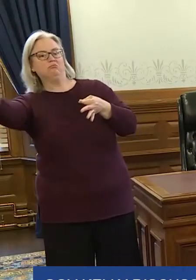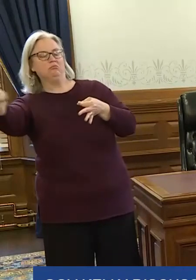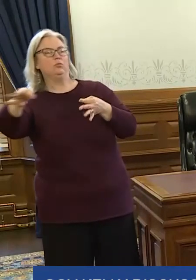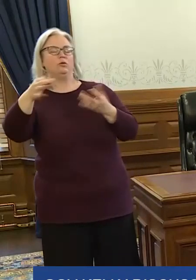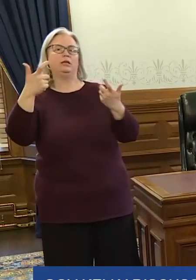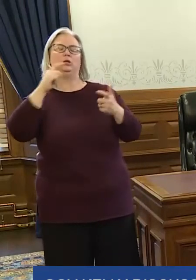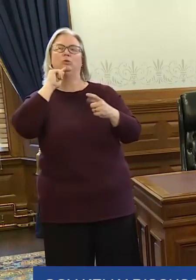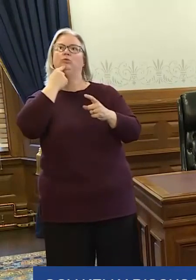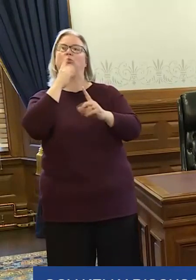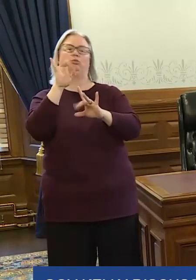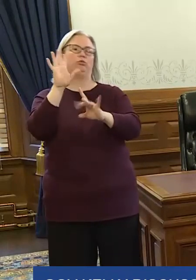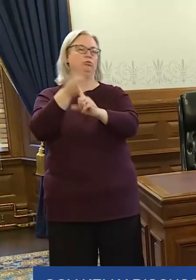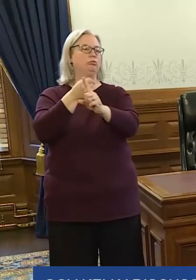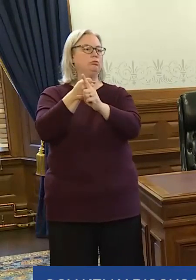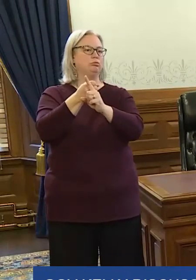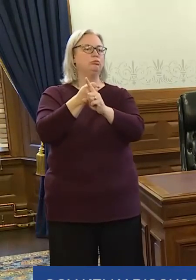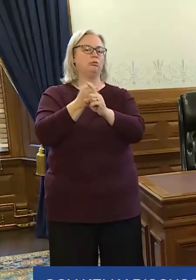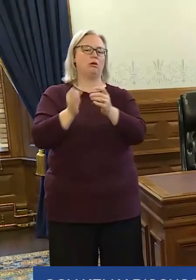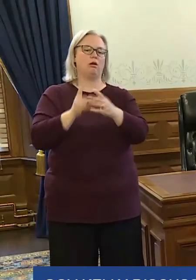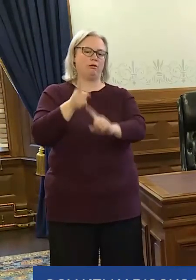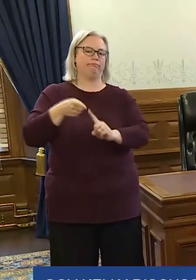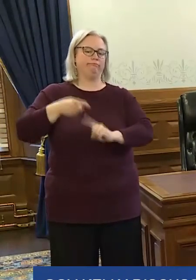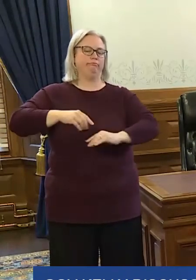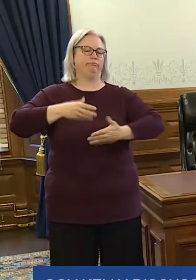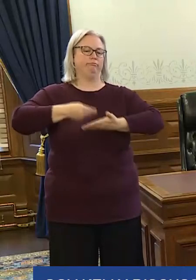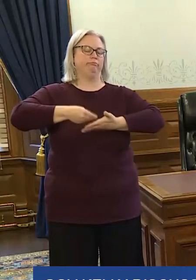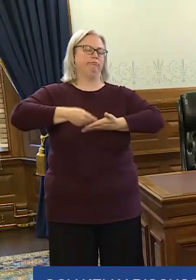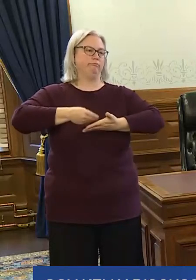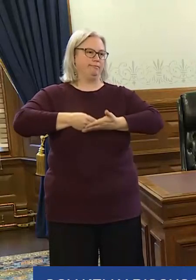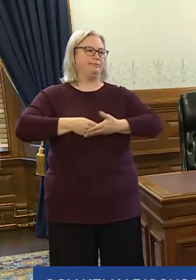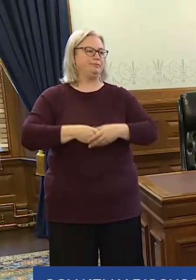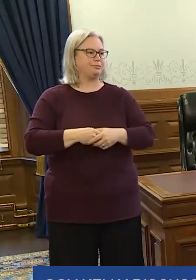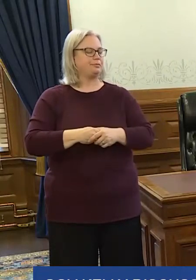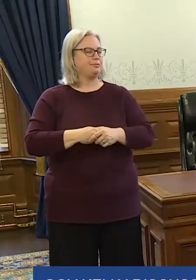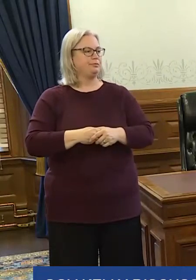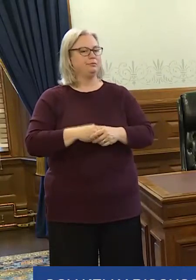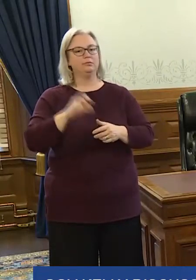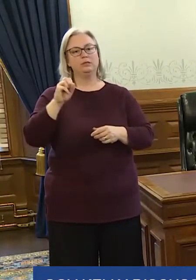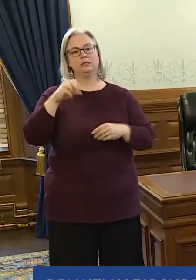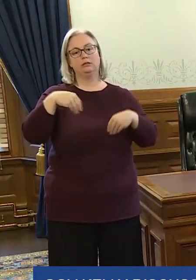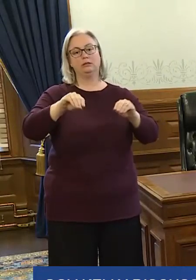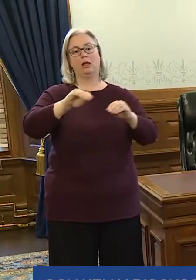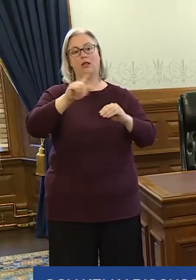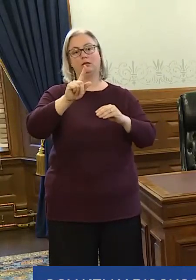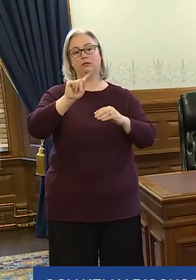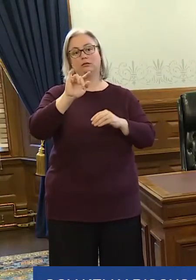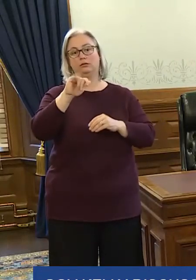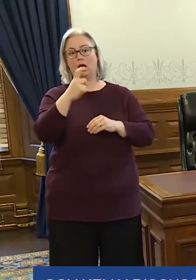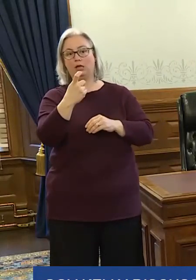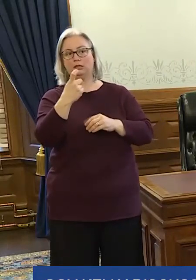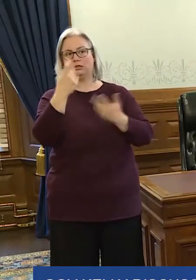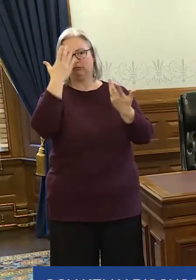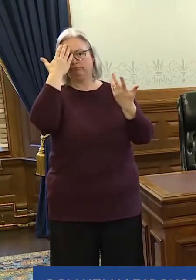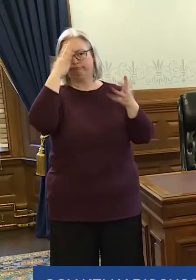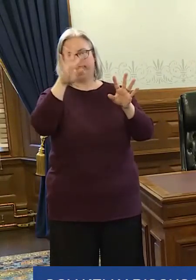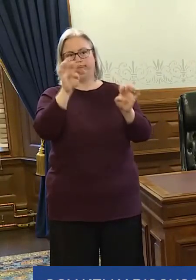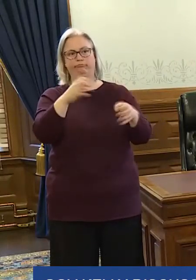huge hit on our bottom line. And, you know, sales tax, we really don't know